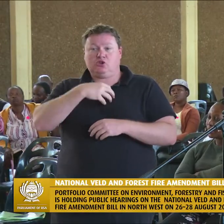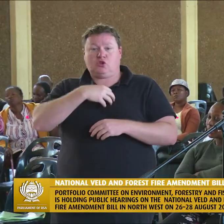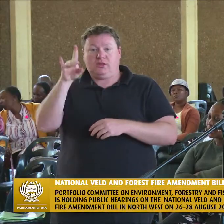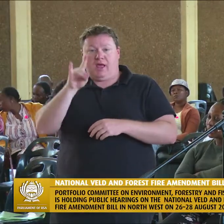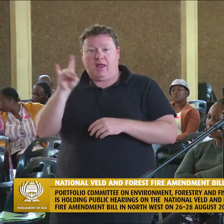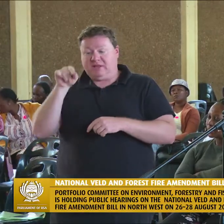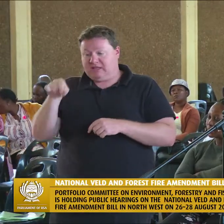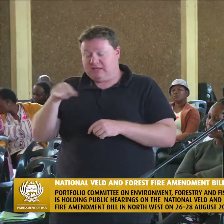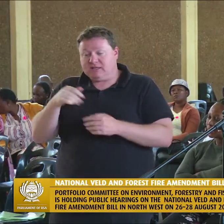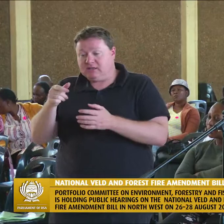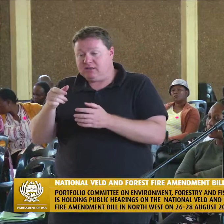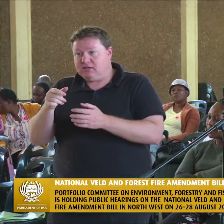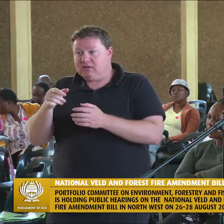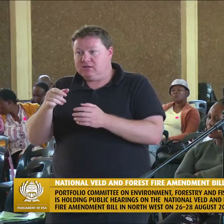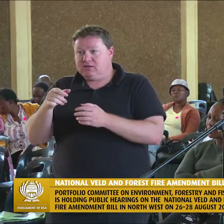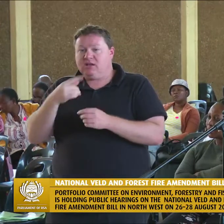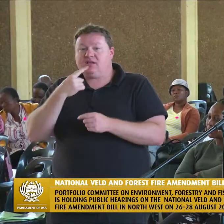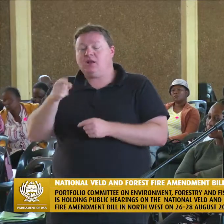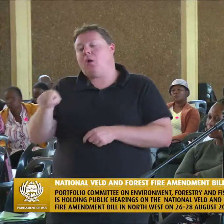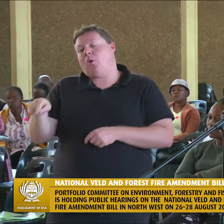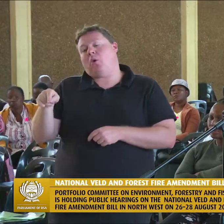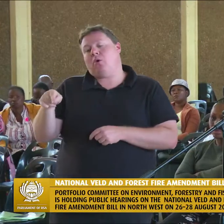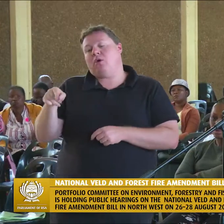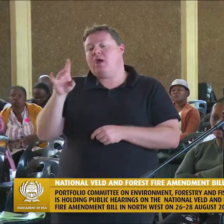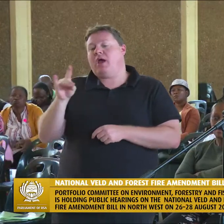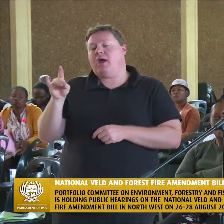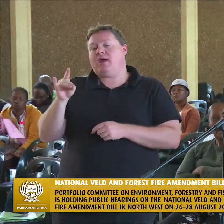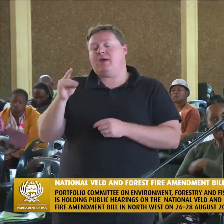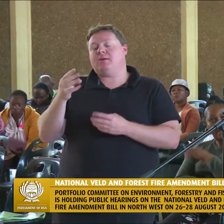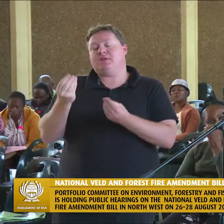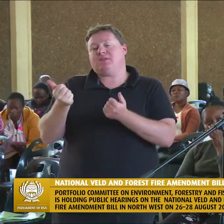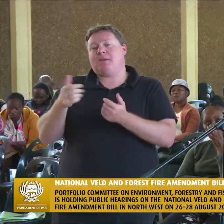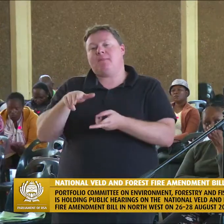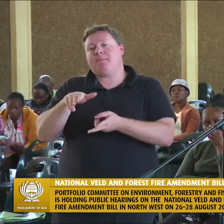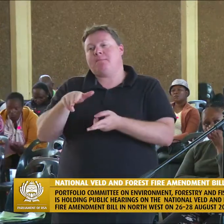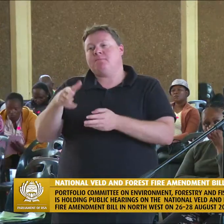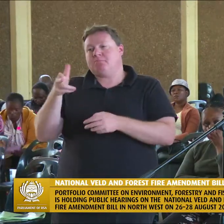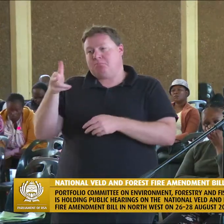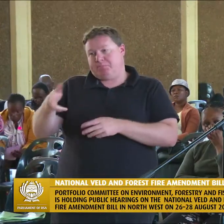instructed them that they must kill certain livestock